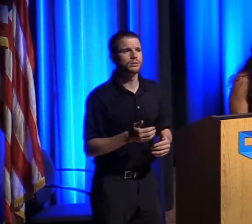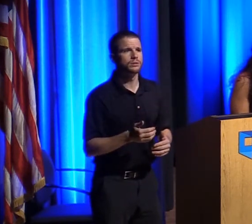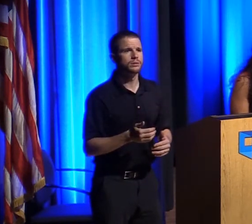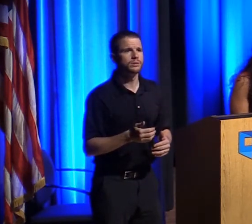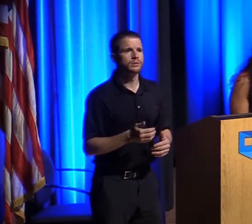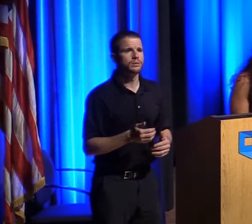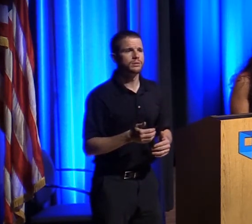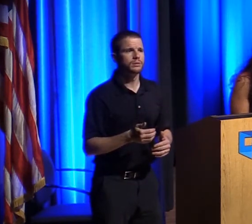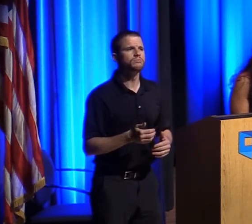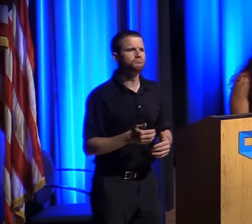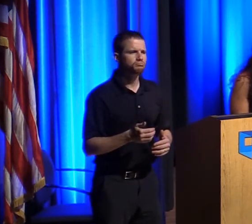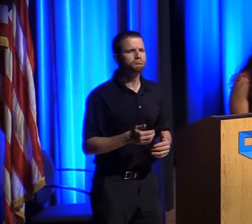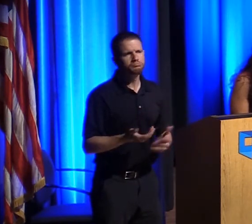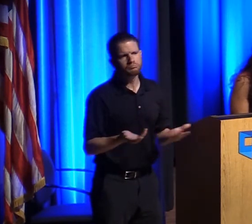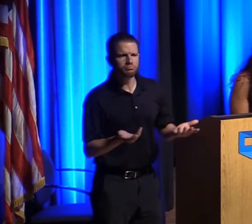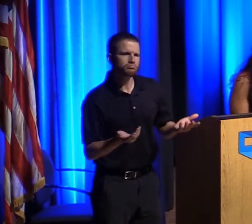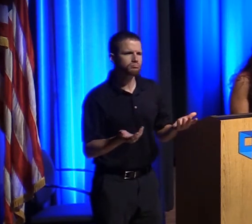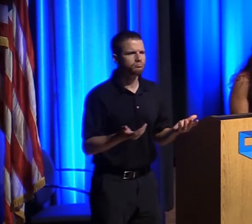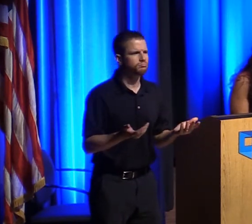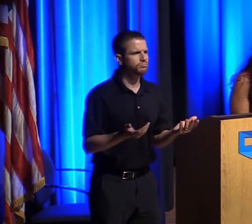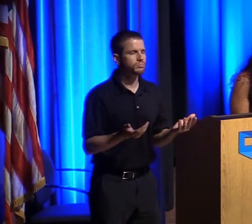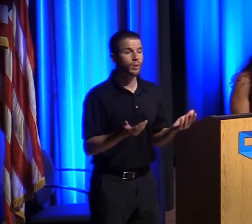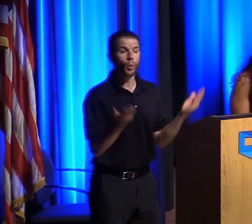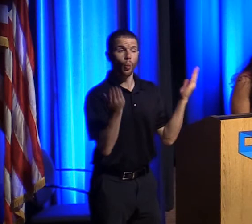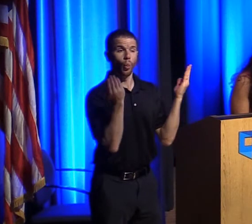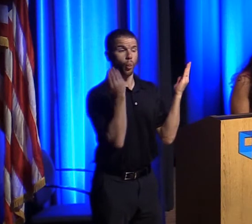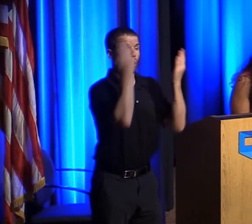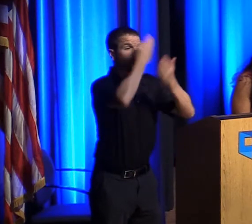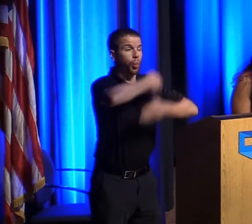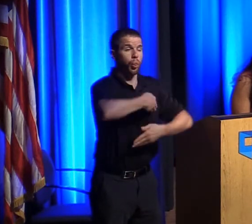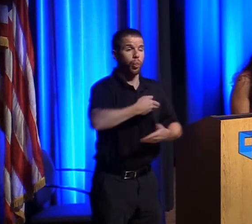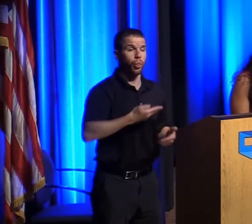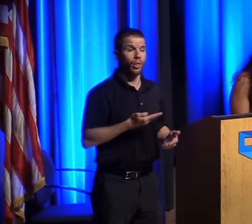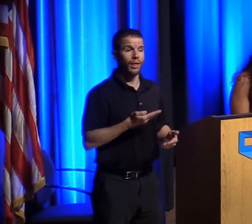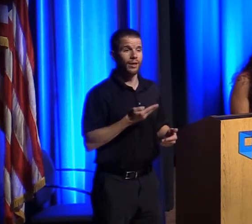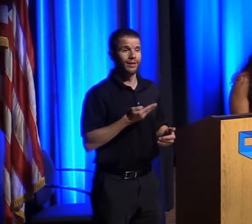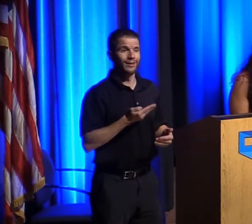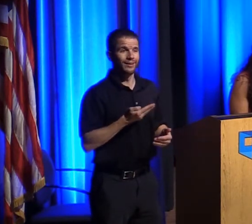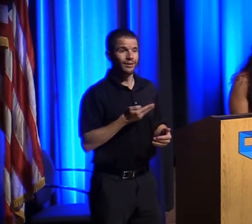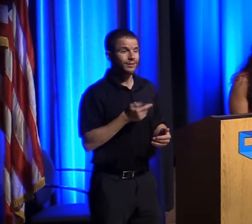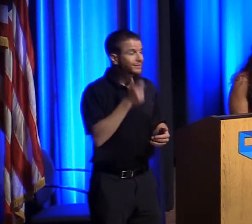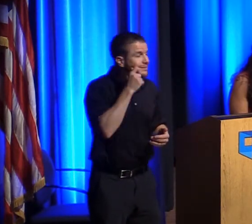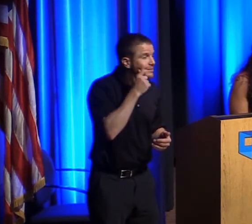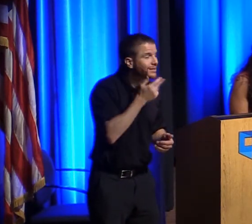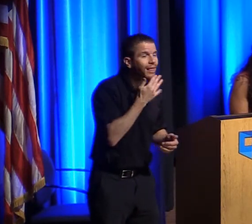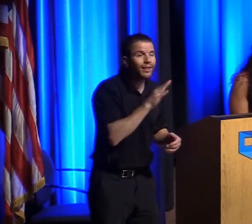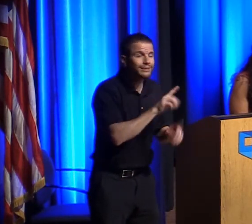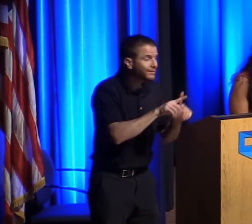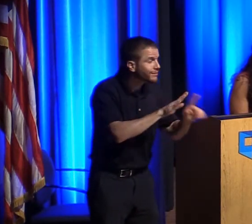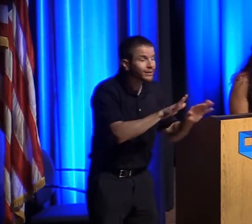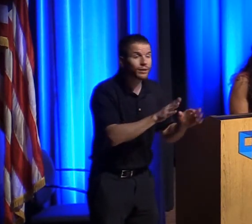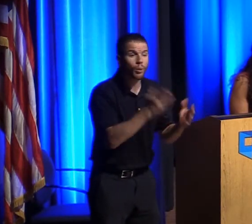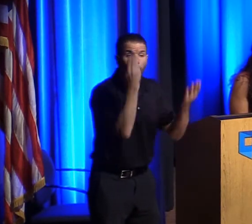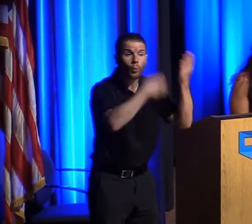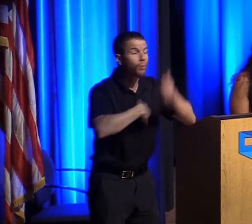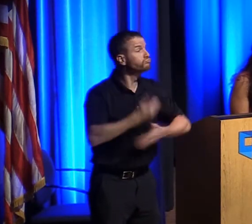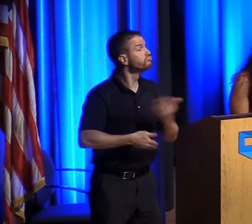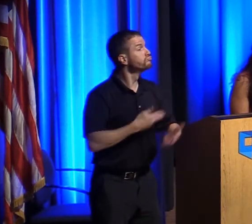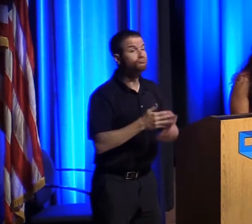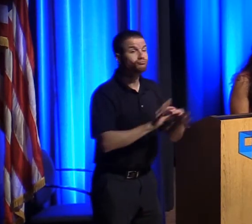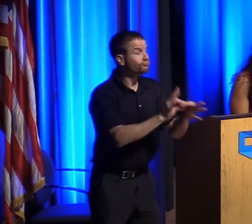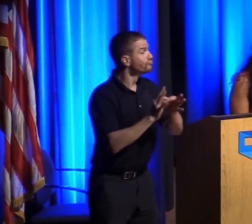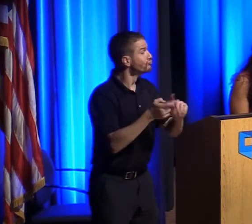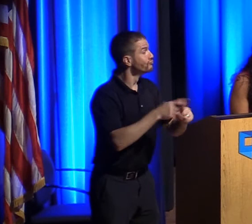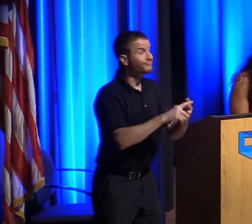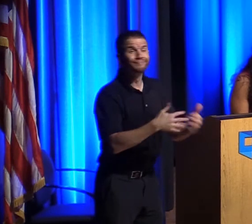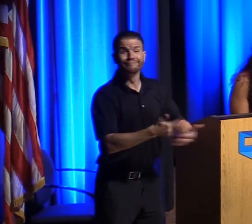what you're describing is sort of that colorblind paradise that we want to live in. And so I think the wish there,